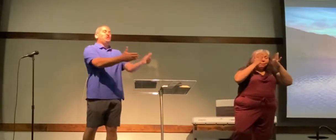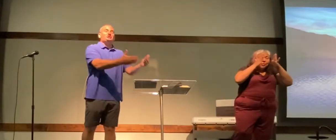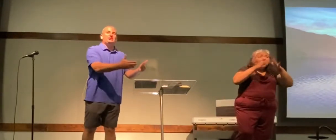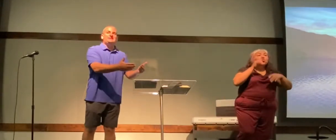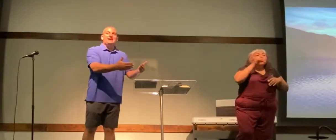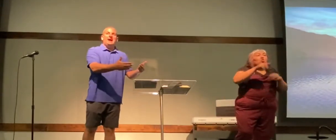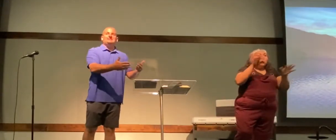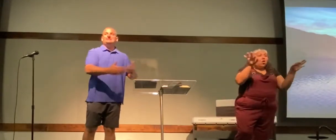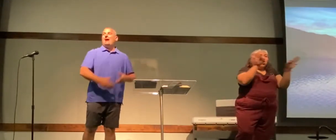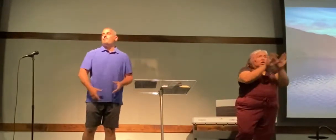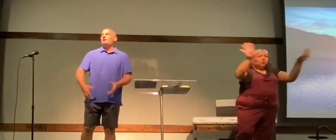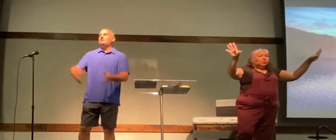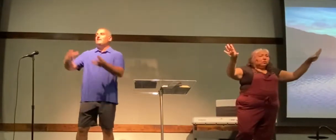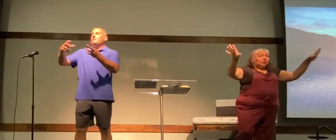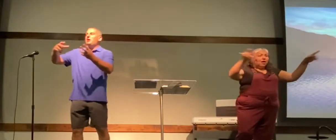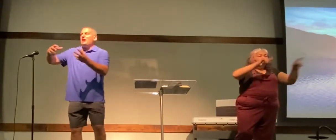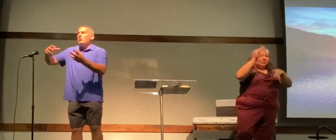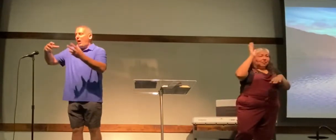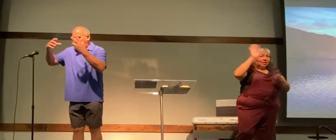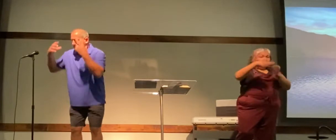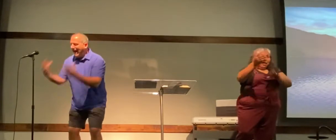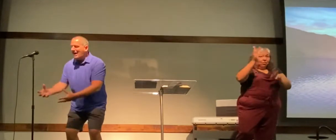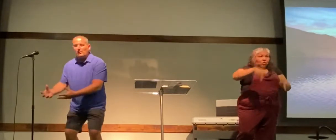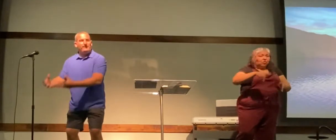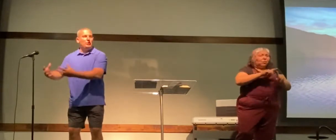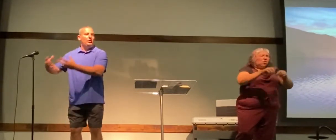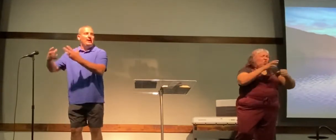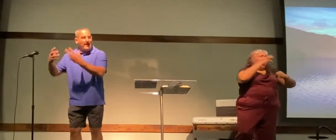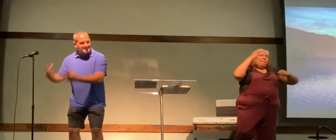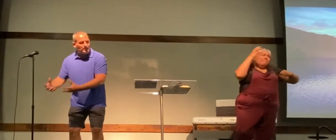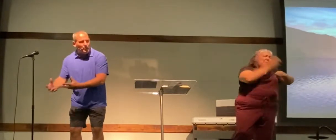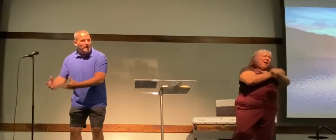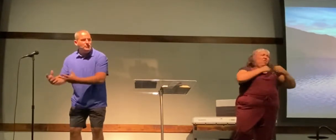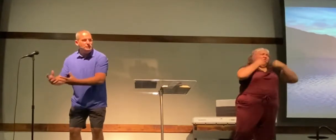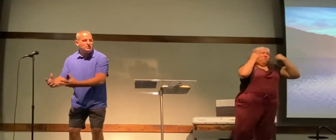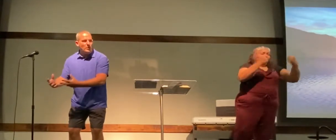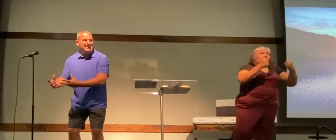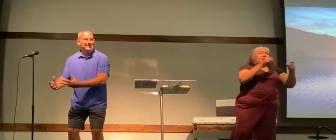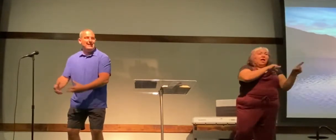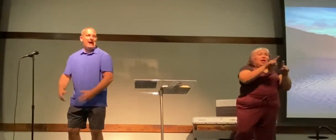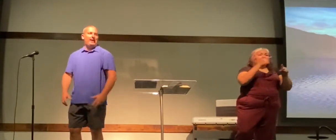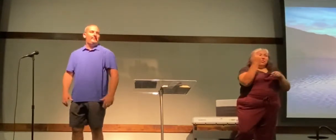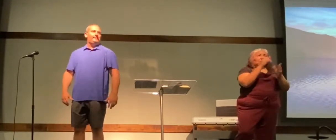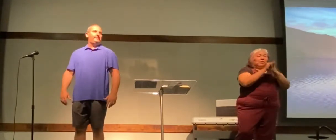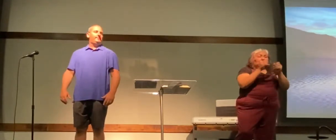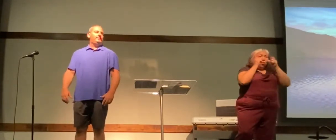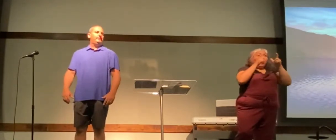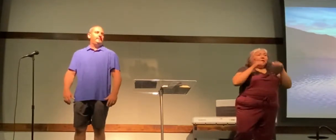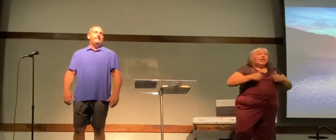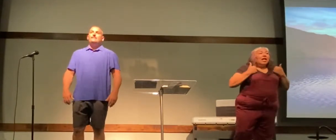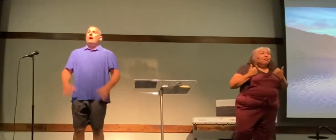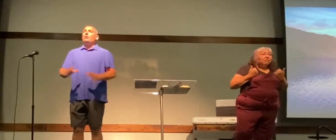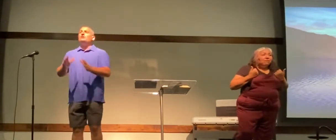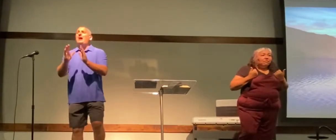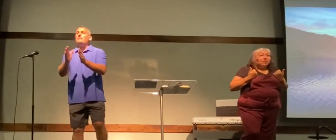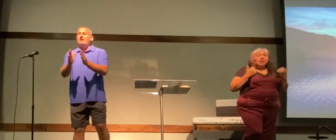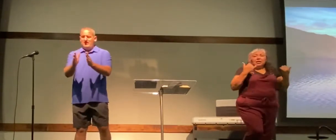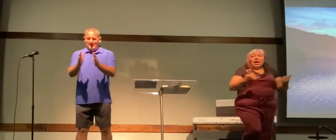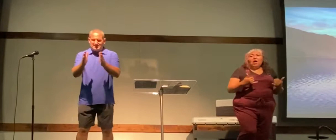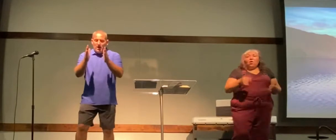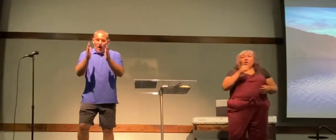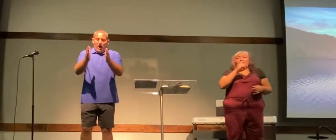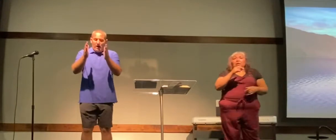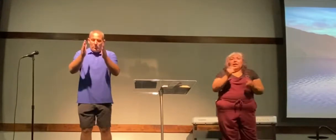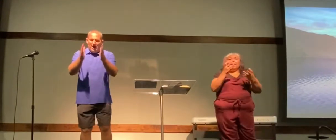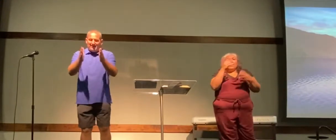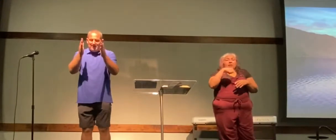are useless as a dead person, but you are powerful as a one who is awake and alive. I wonder how many of